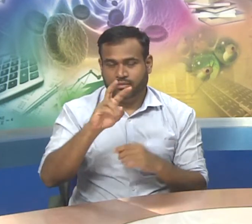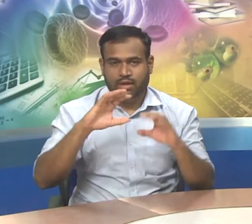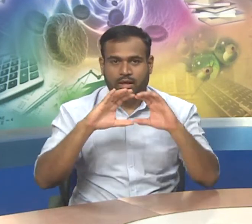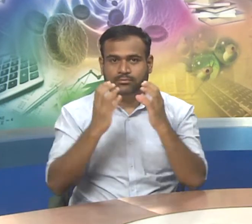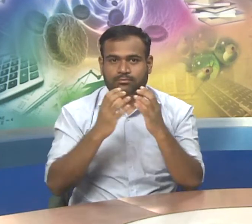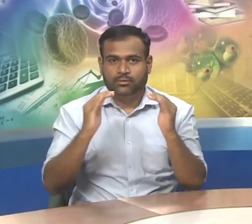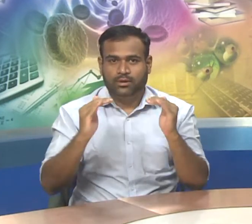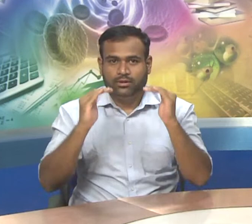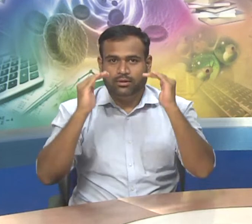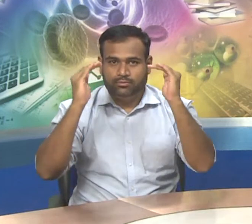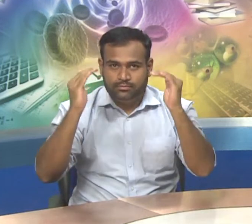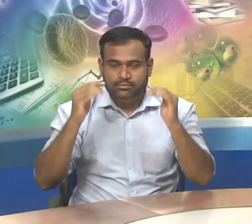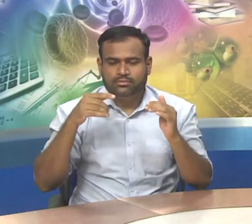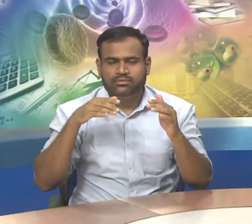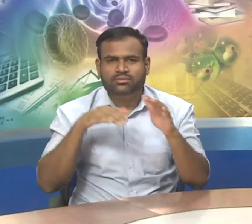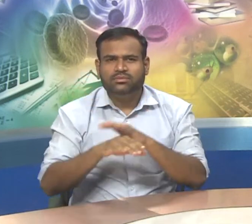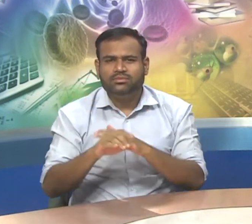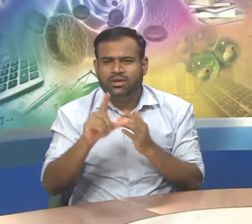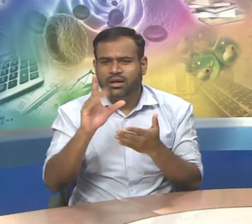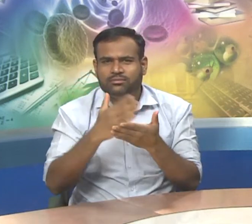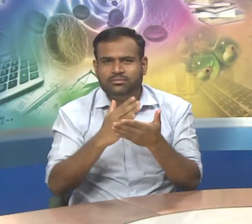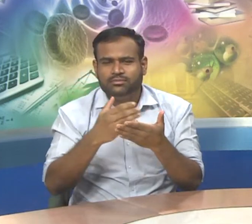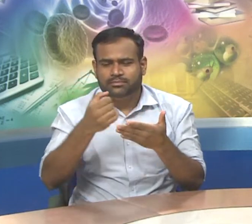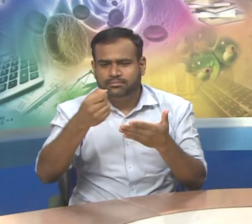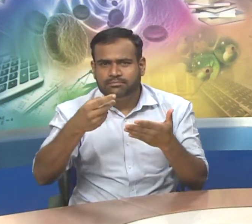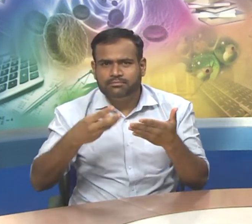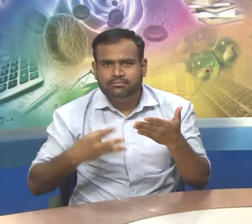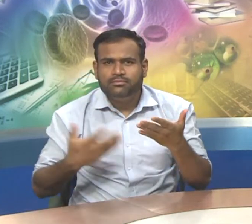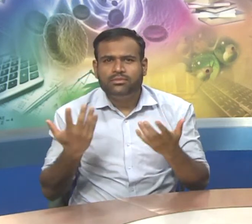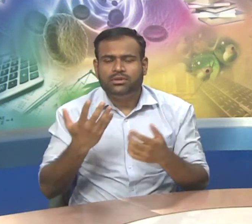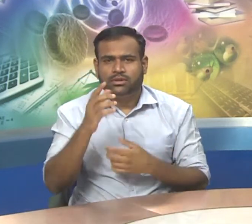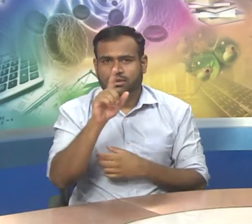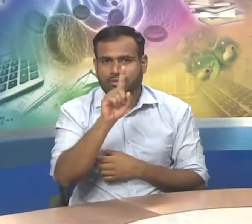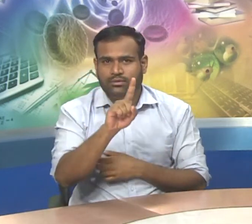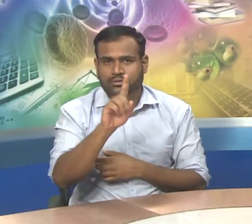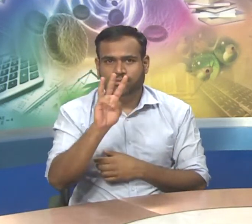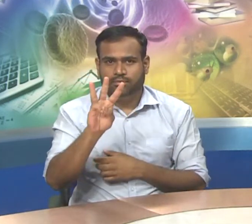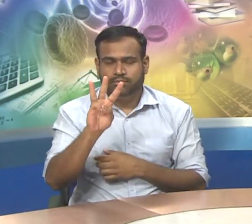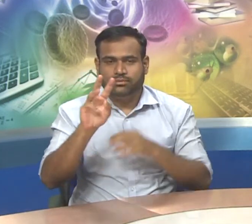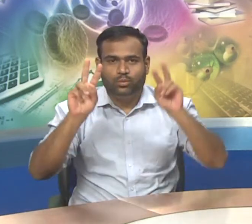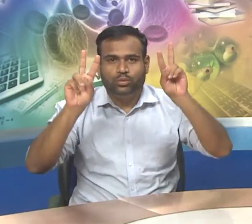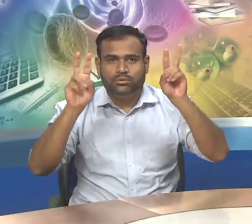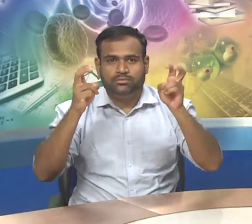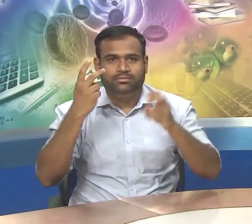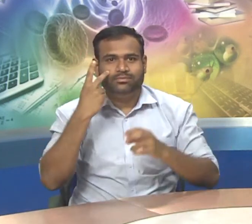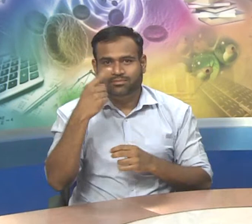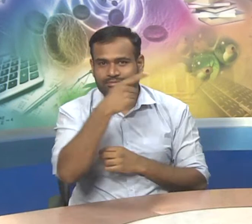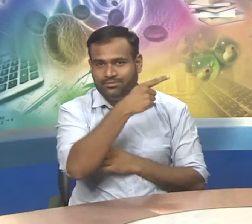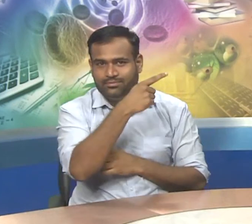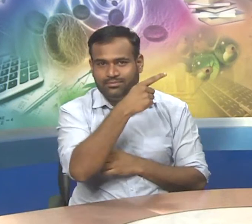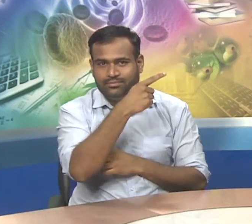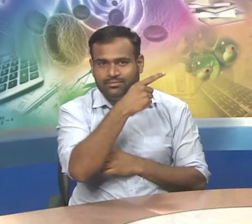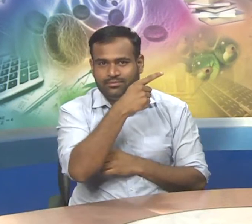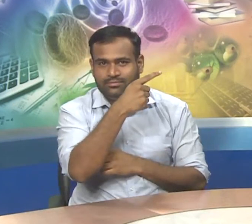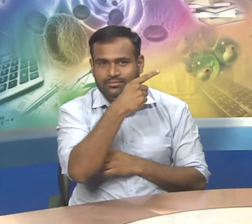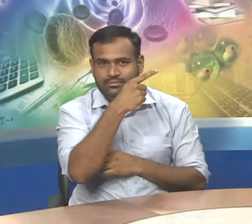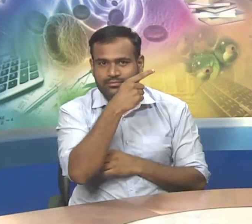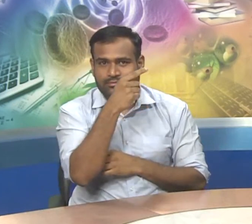317. This is for senior secondary level. We are doing lesson number 13. You can see the name of the